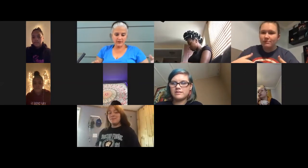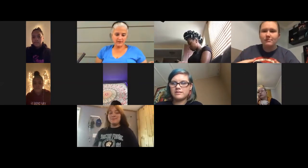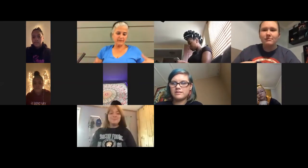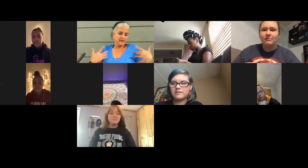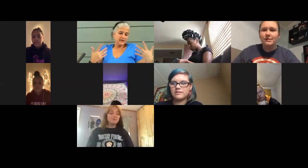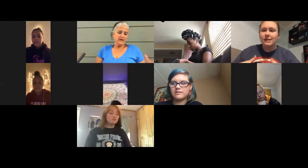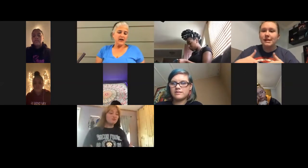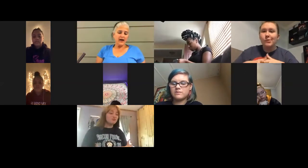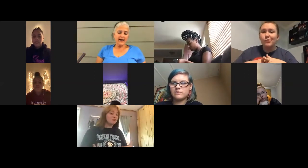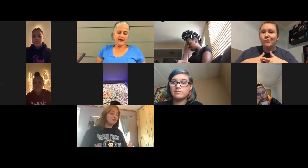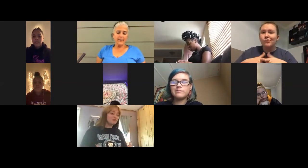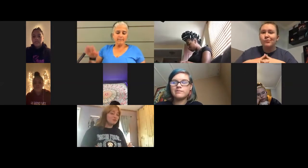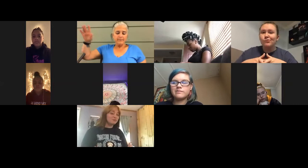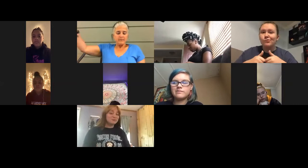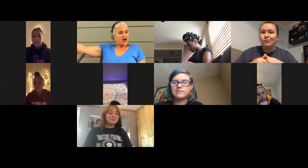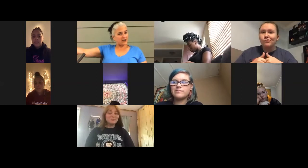clean where you live.